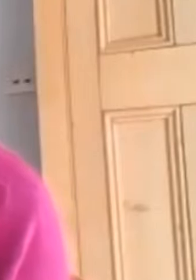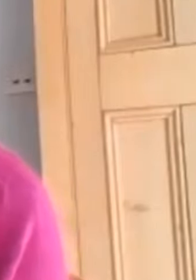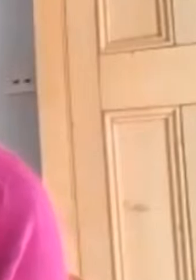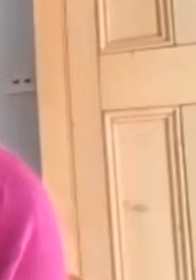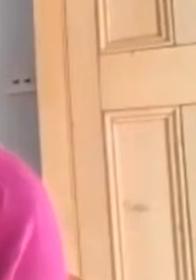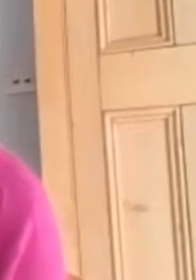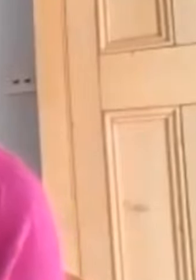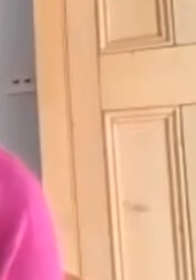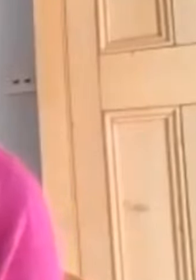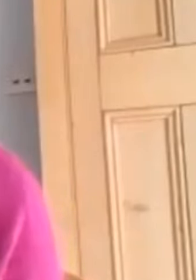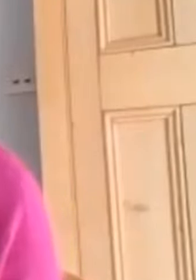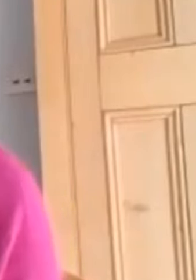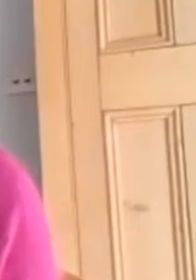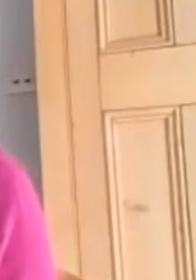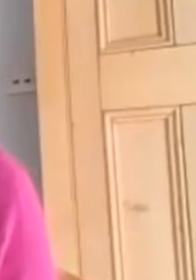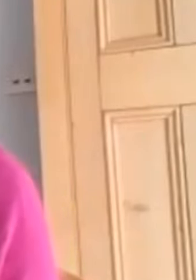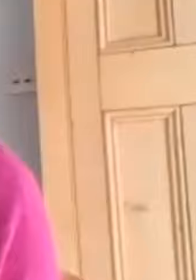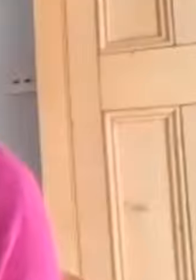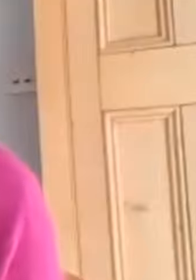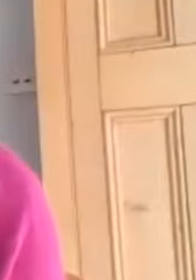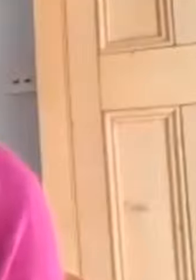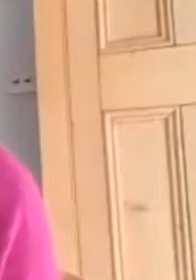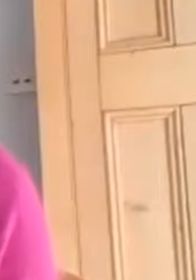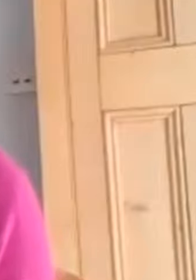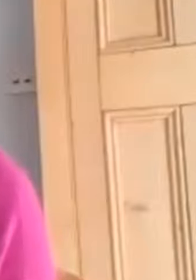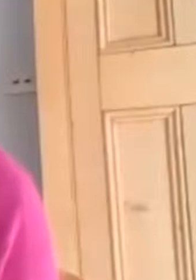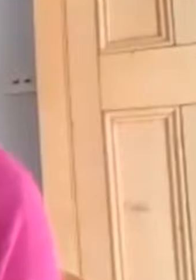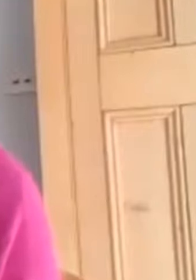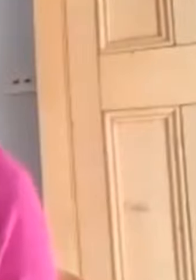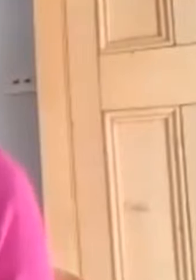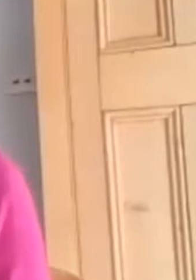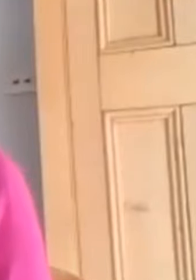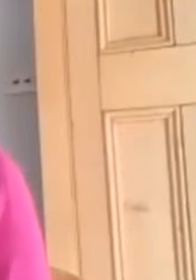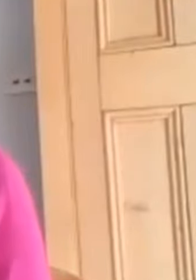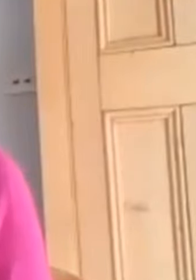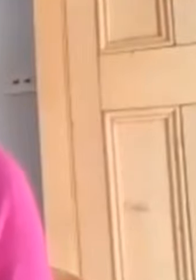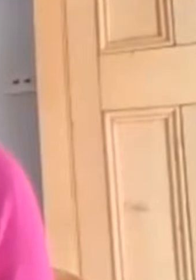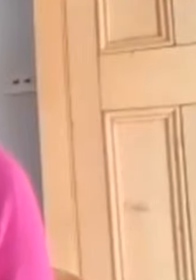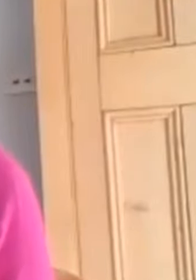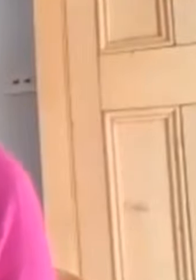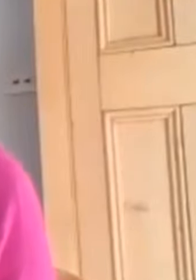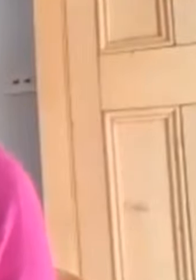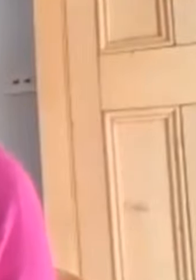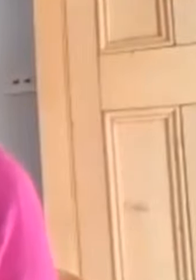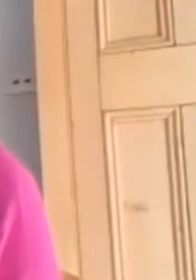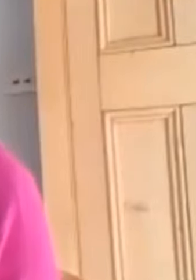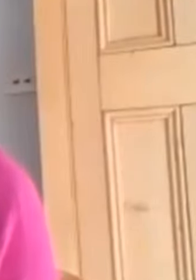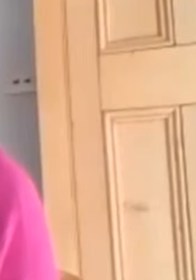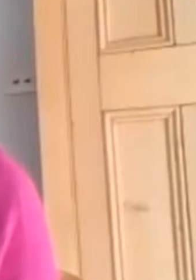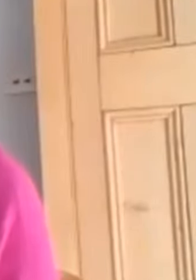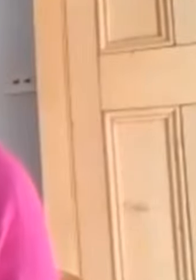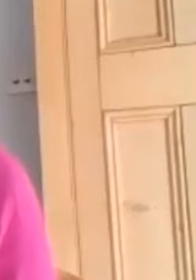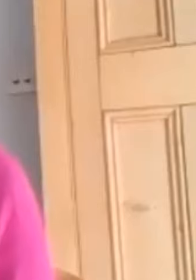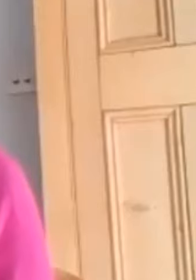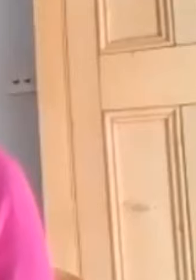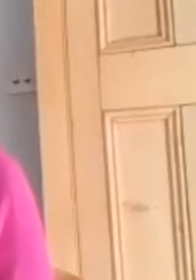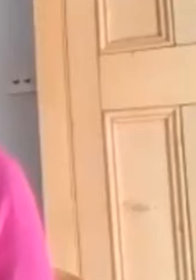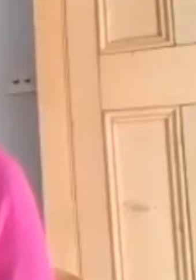Aren't you, in all governments, letting people down by failing to come up with a more joined up, less confusing